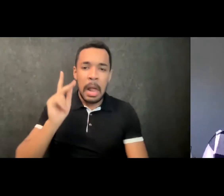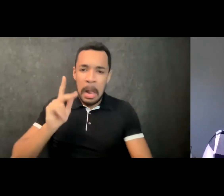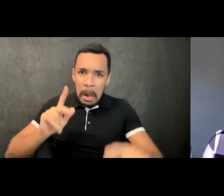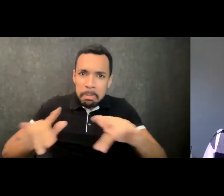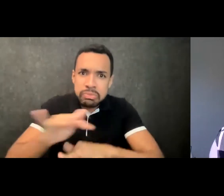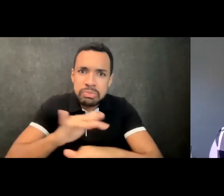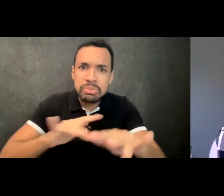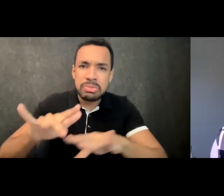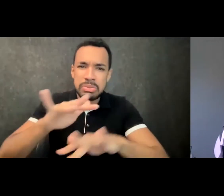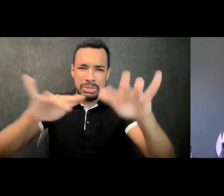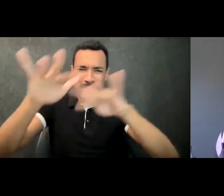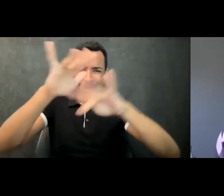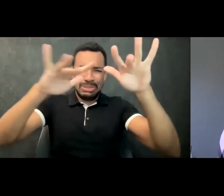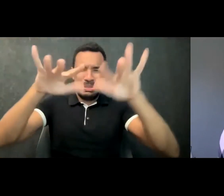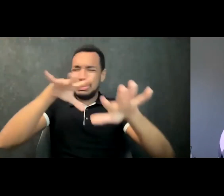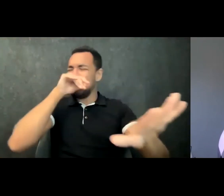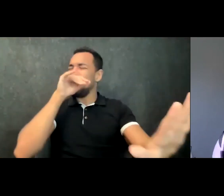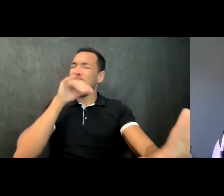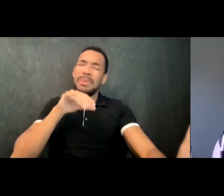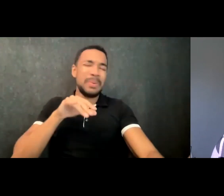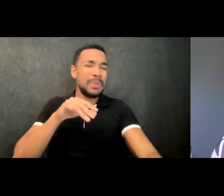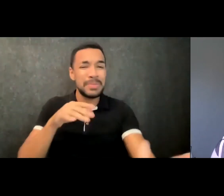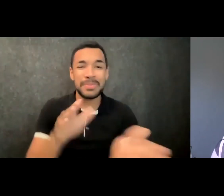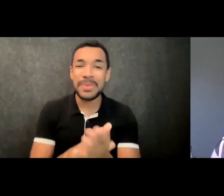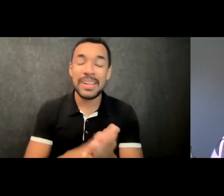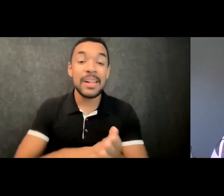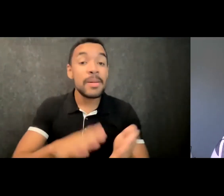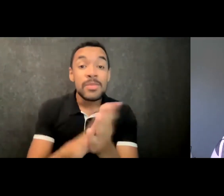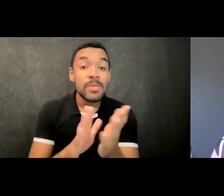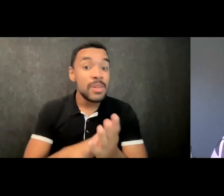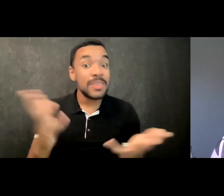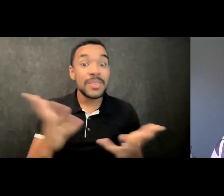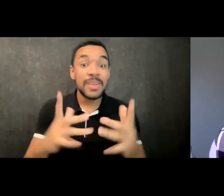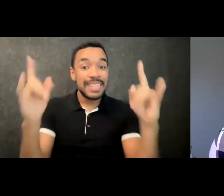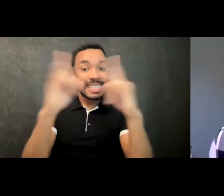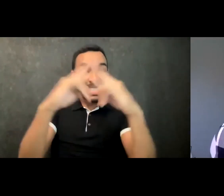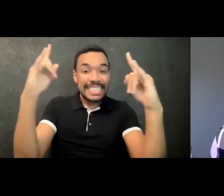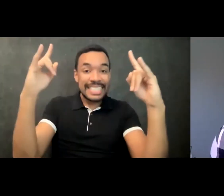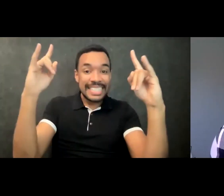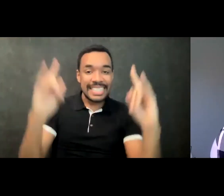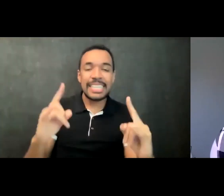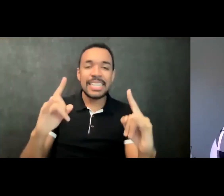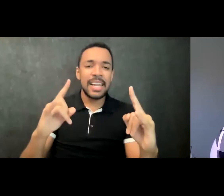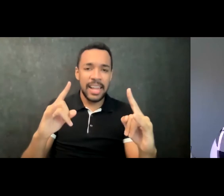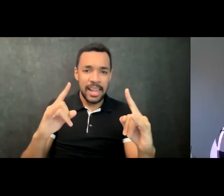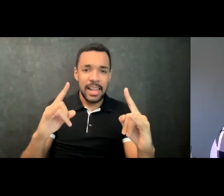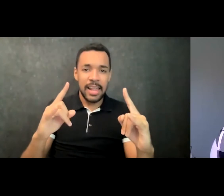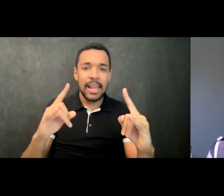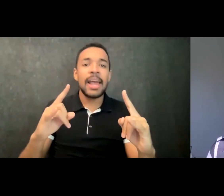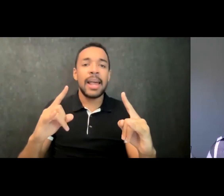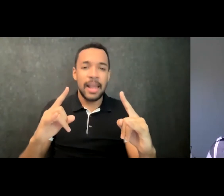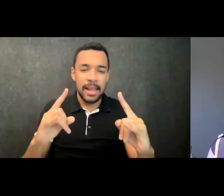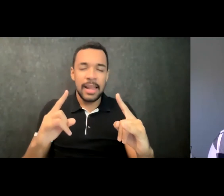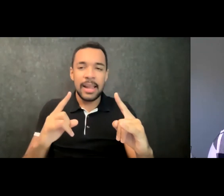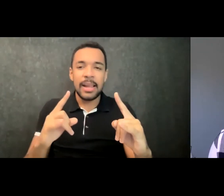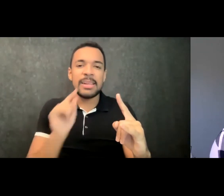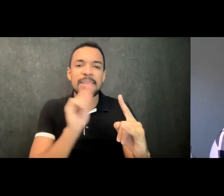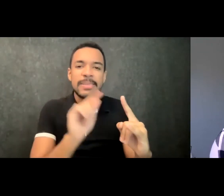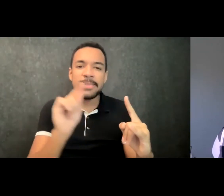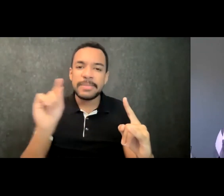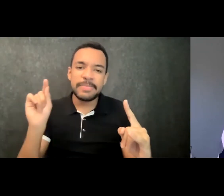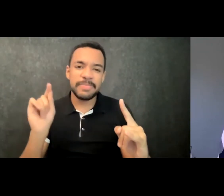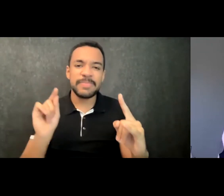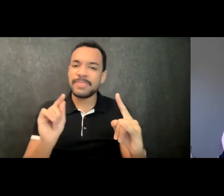block. Praise be to the tents sandbagging the city streets and those who live within them. To